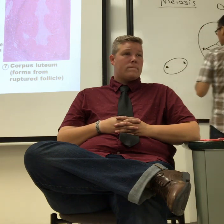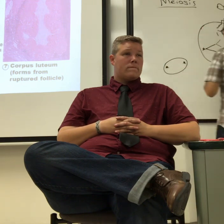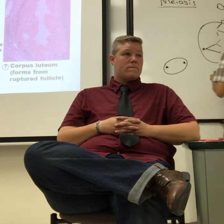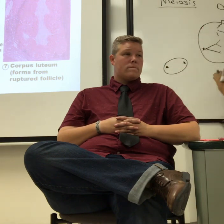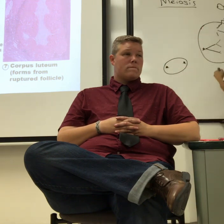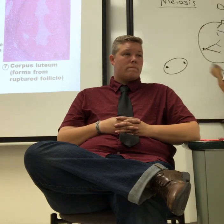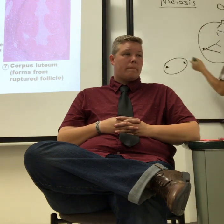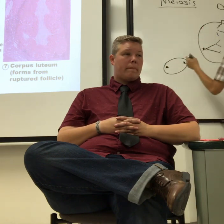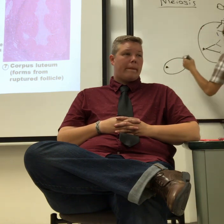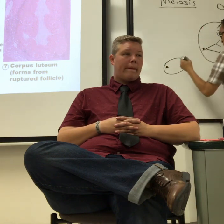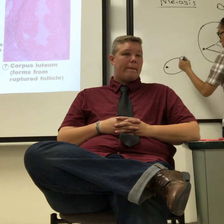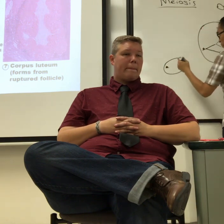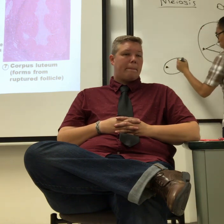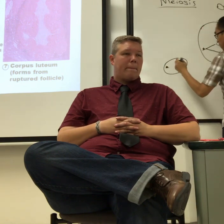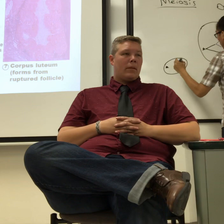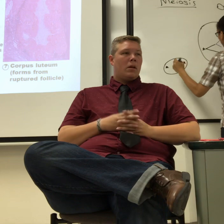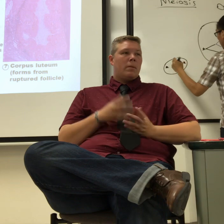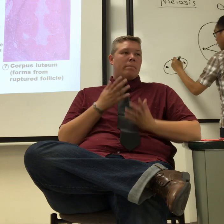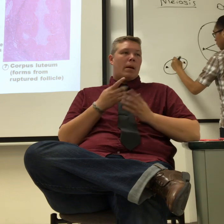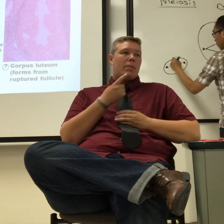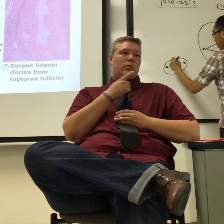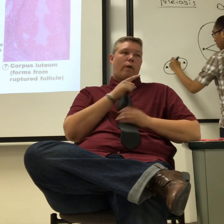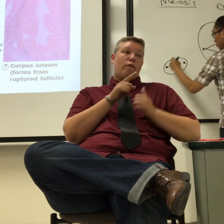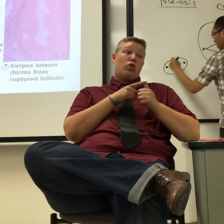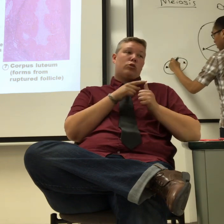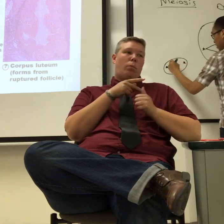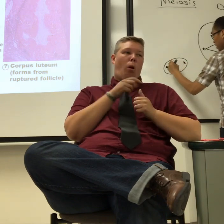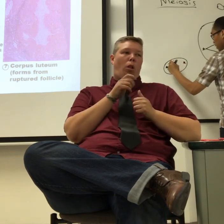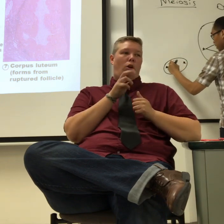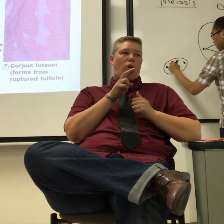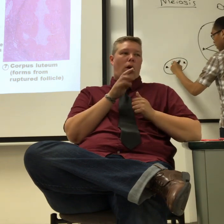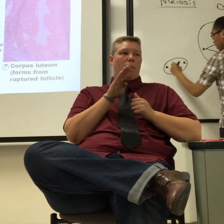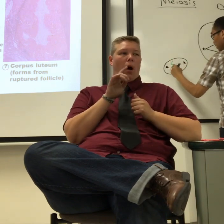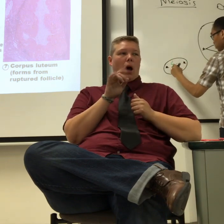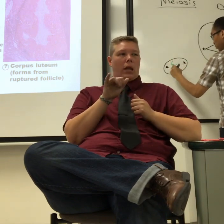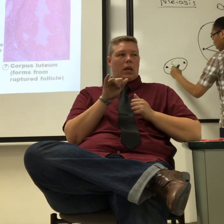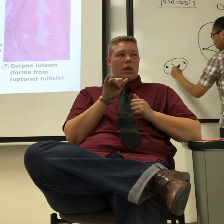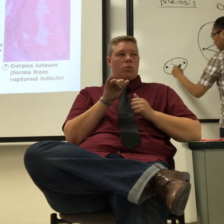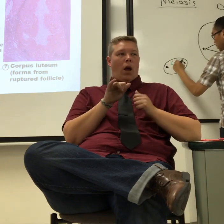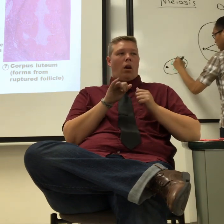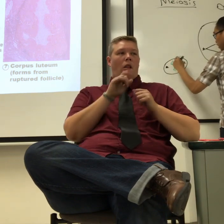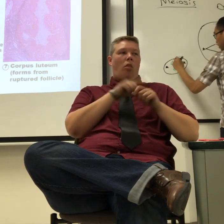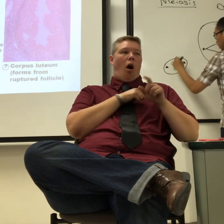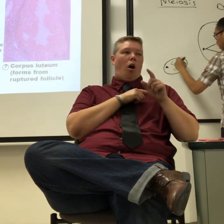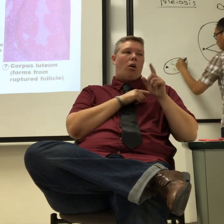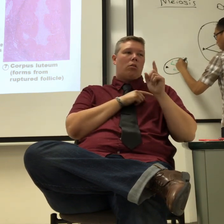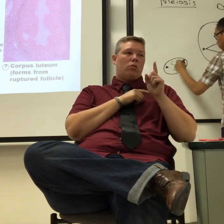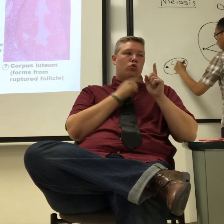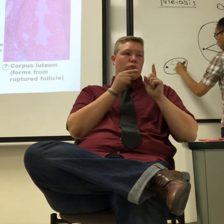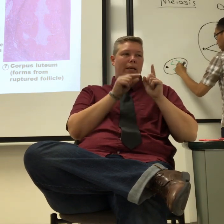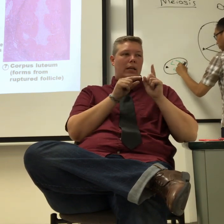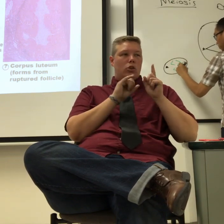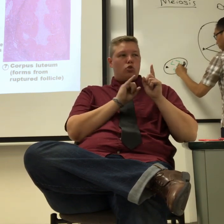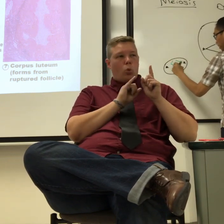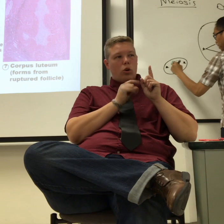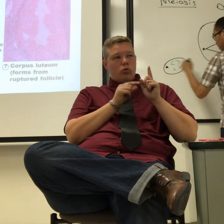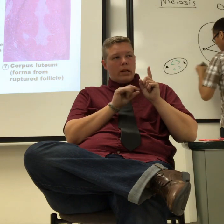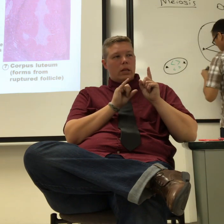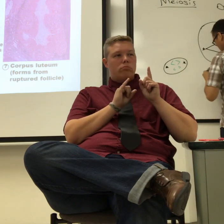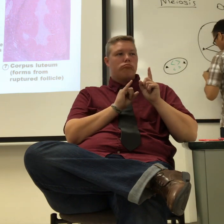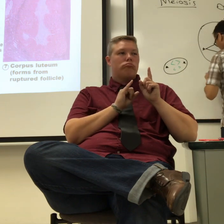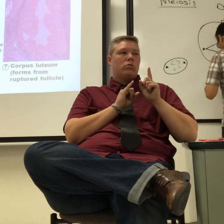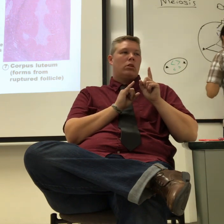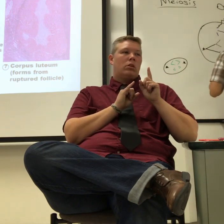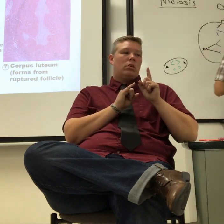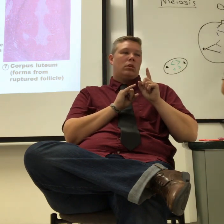Let's say this is the first polar body. You had a long green and a short green, long green, short green,